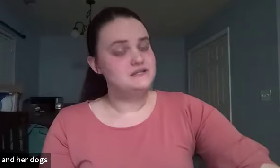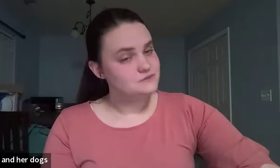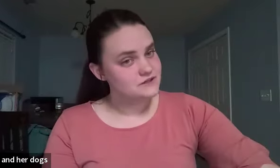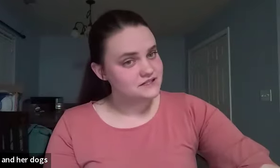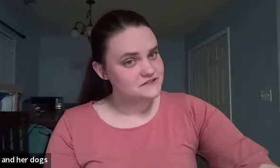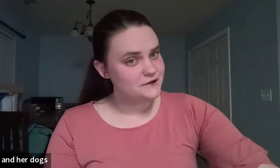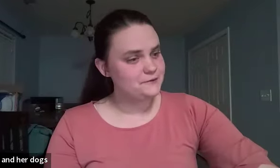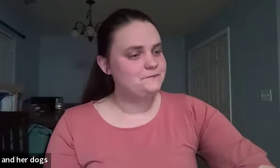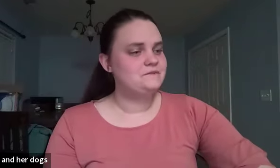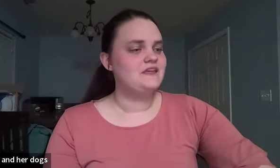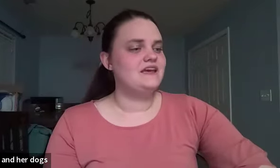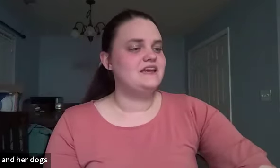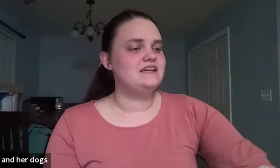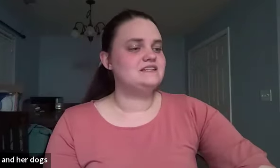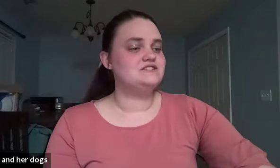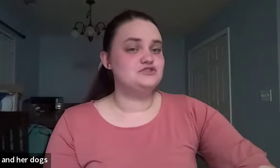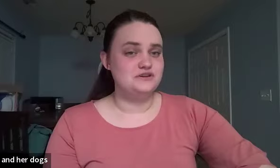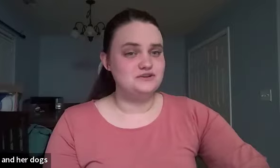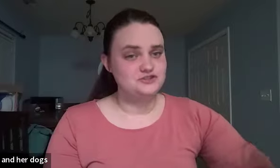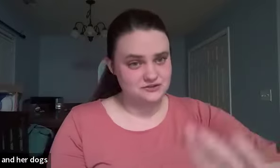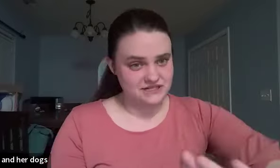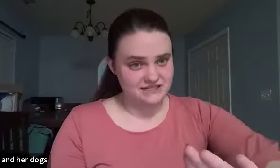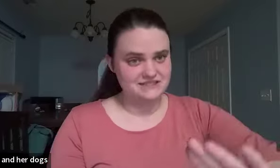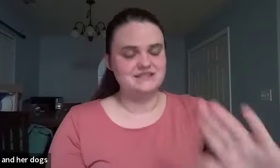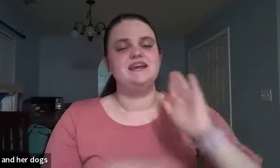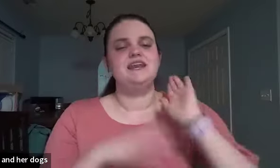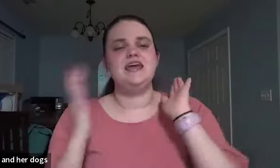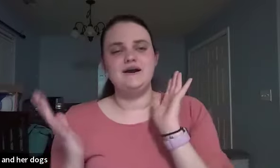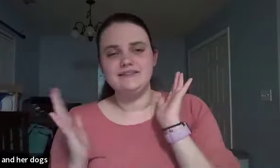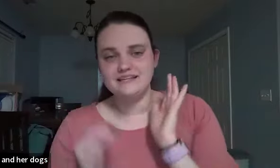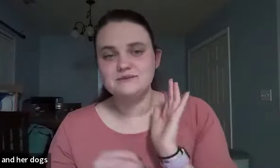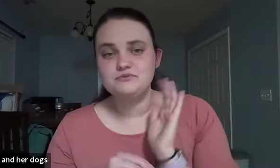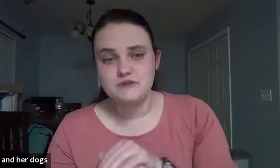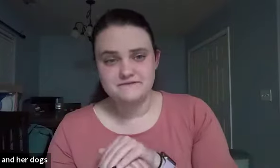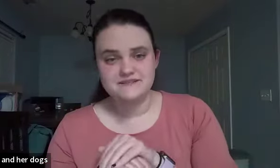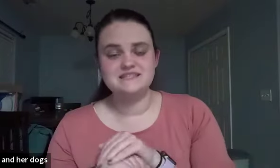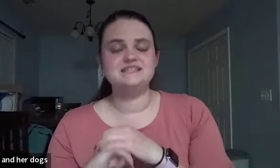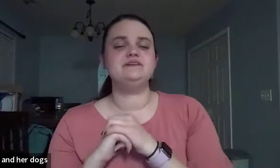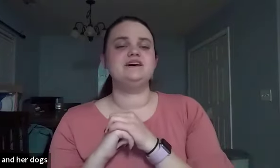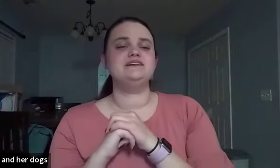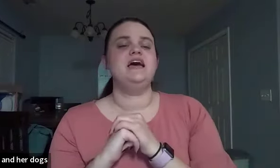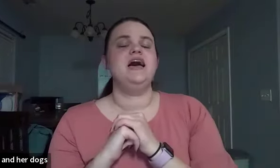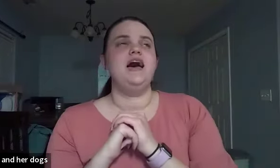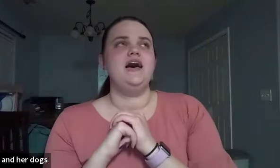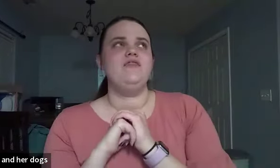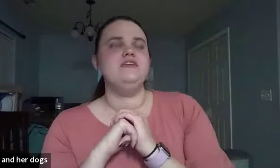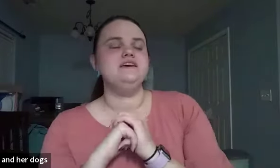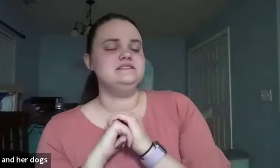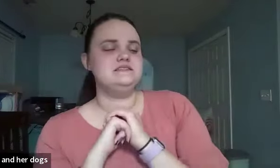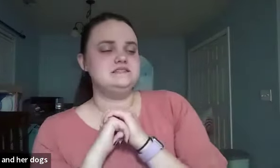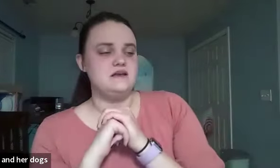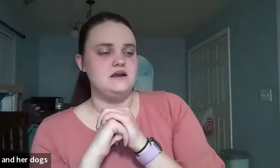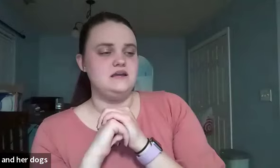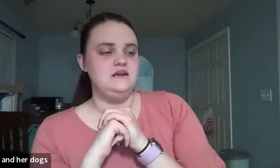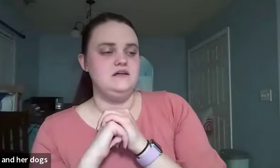next one we're going to do is trick or treat. Now, I like to preface this because this is a sign